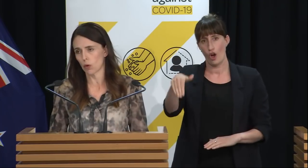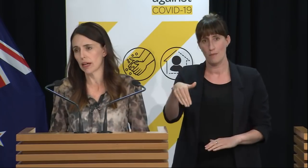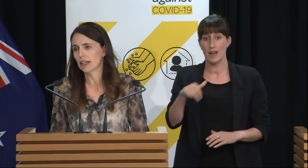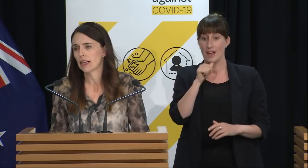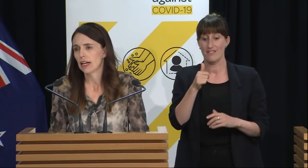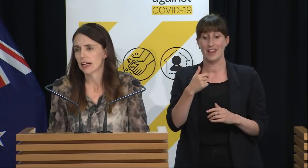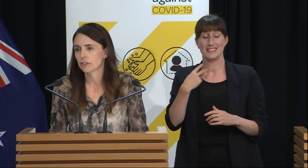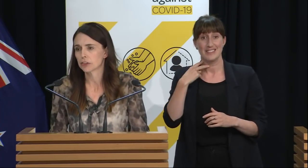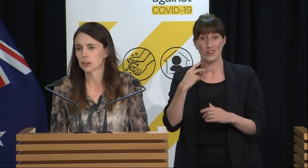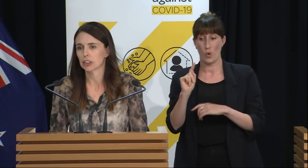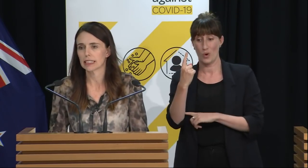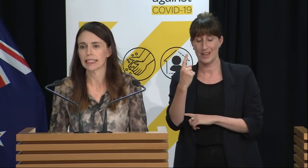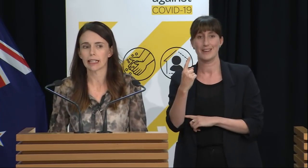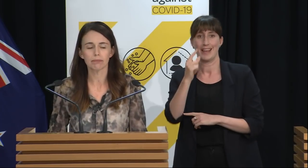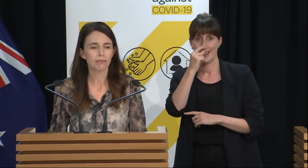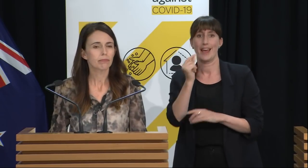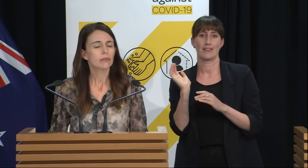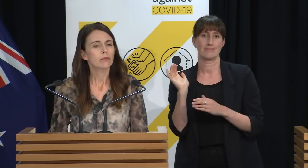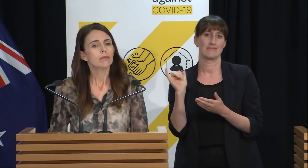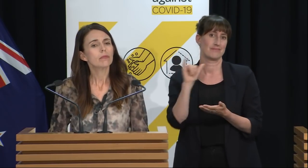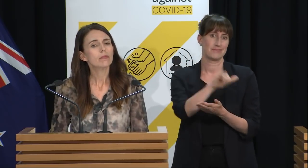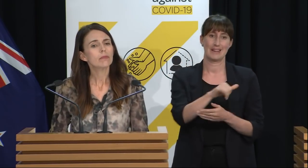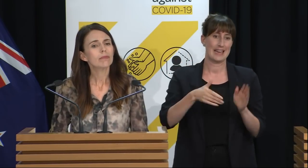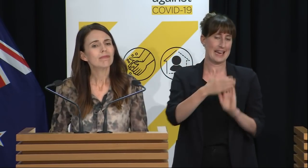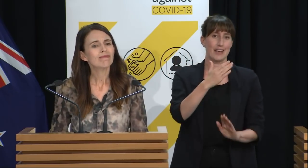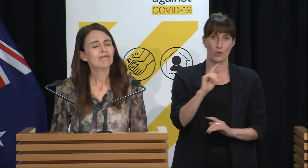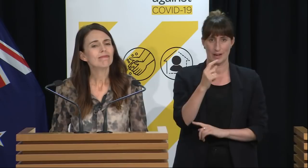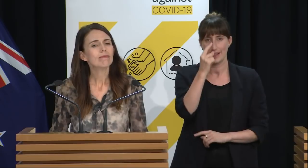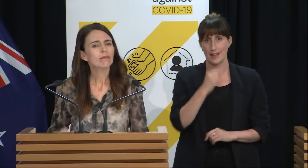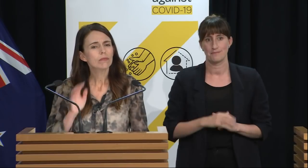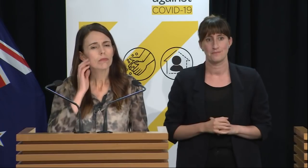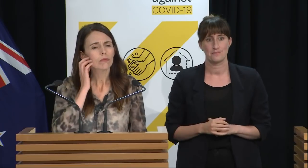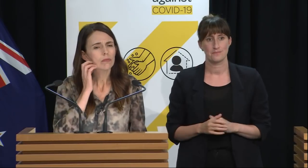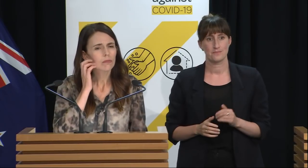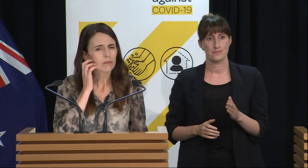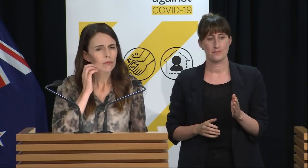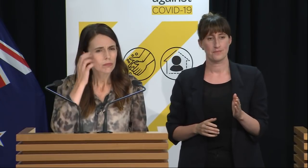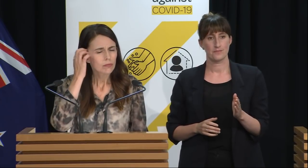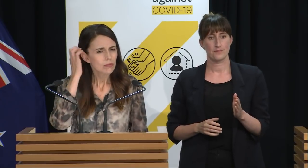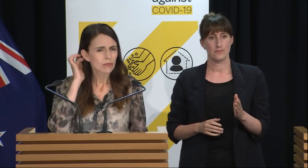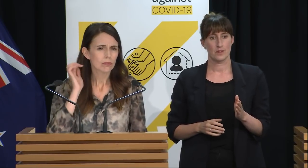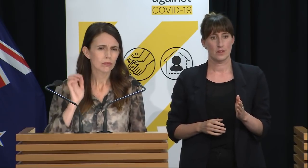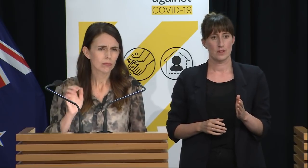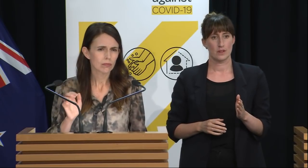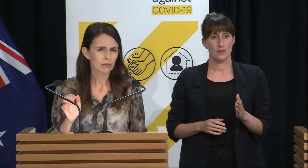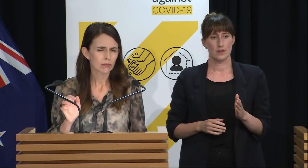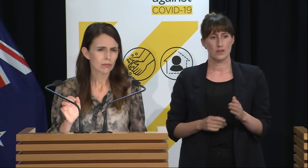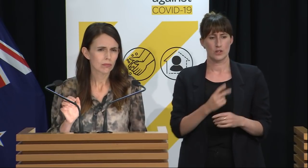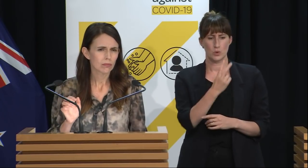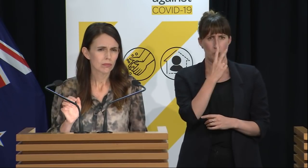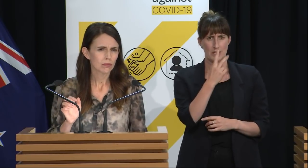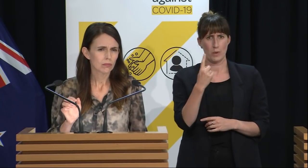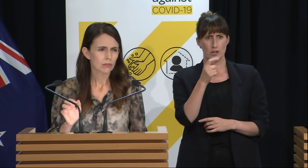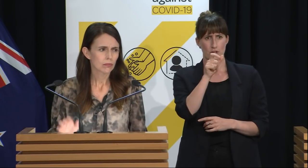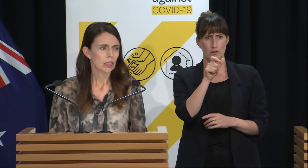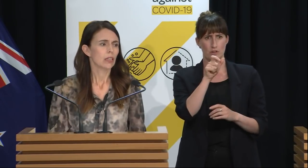same as what we have traditionally done. This isn't a question necessarily, but a clarification. The 21-year-old's mother, does she represent a second community case